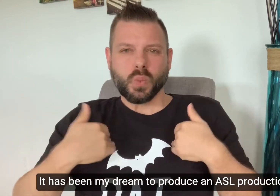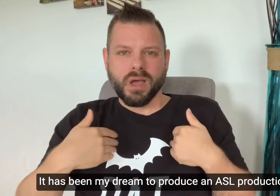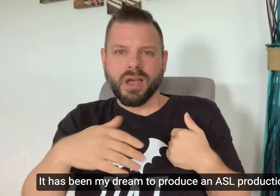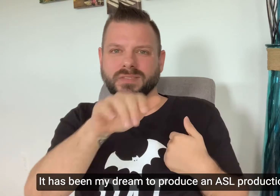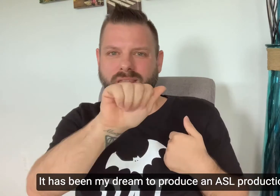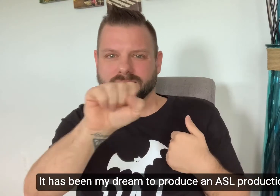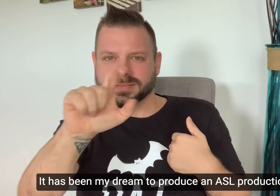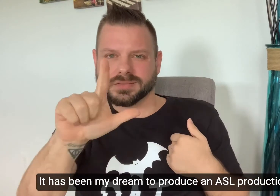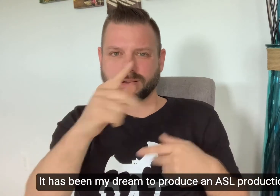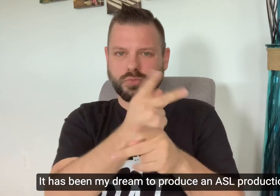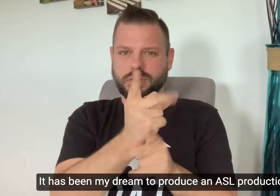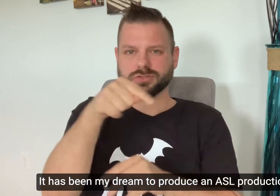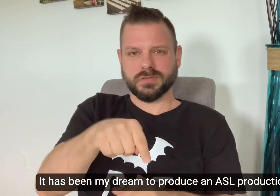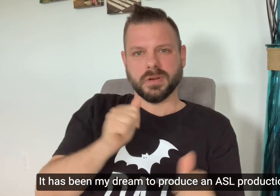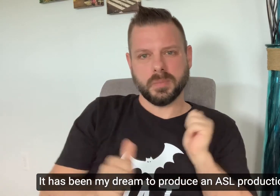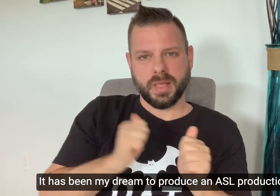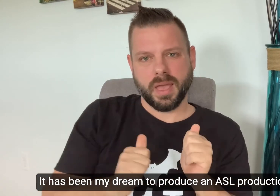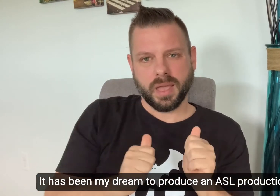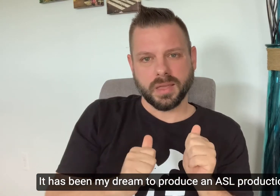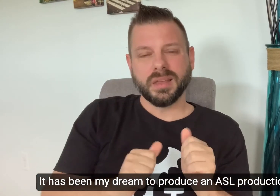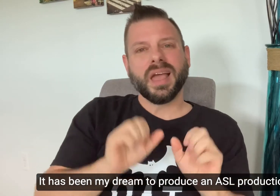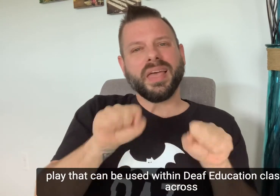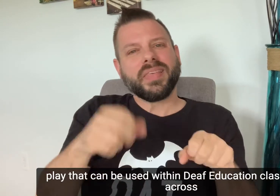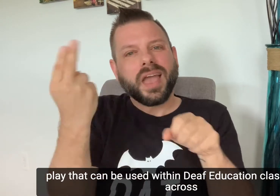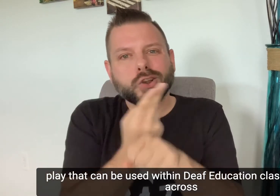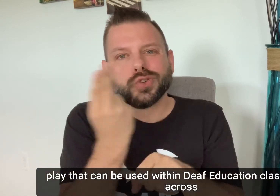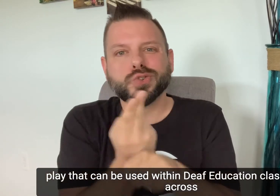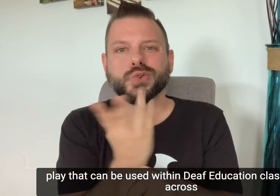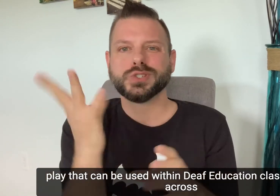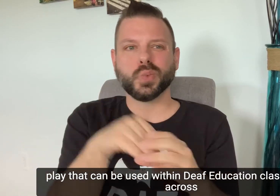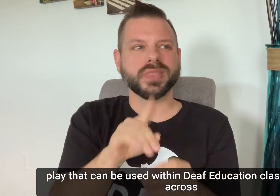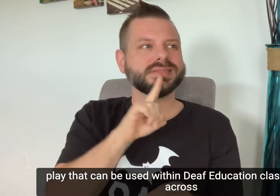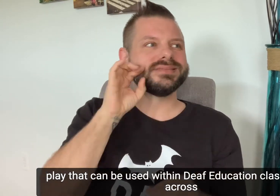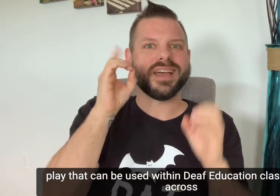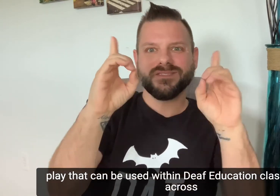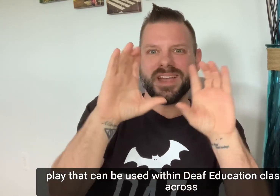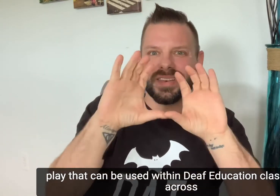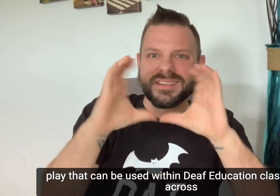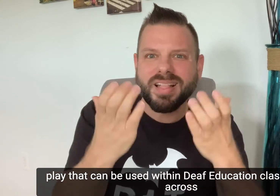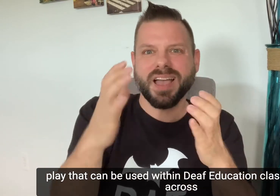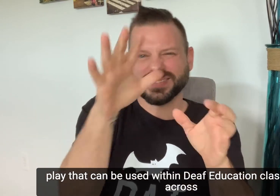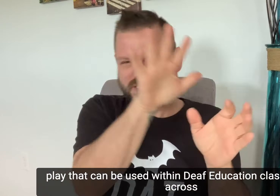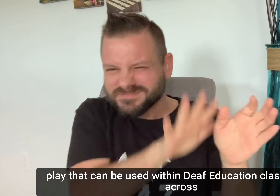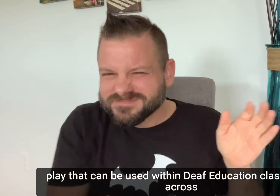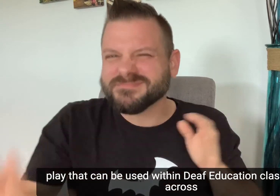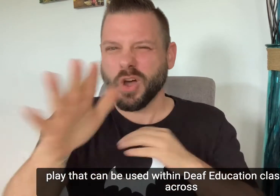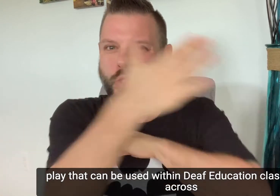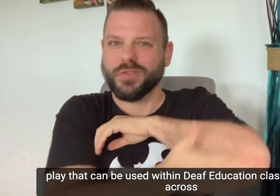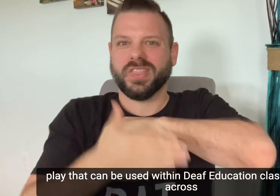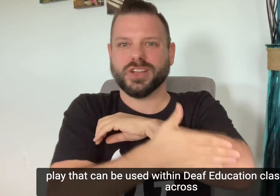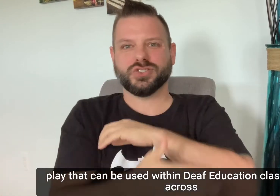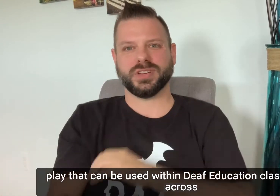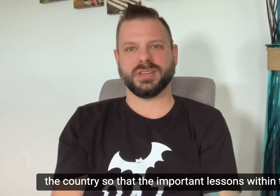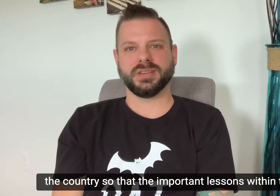to produce an ASL production of this play that can be used within deaf education classrooms across the